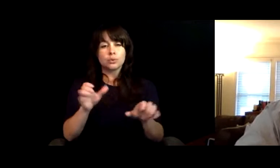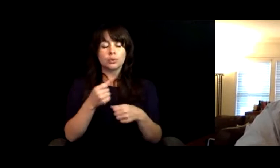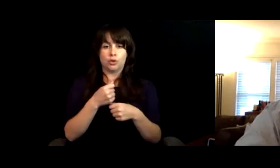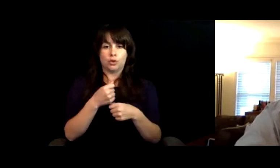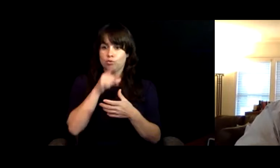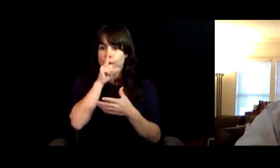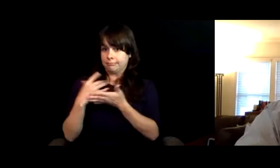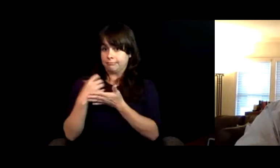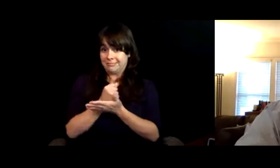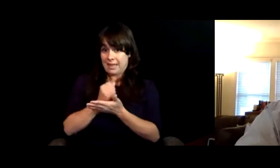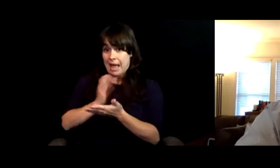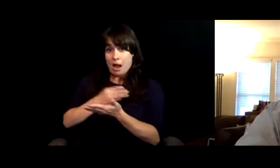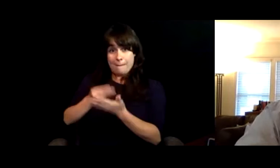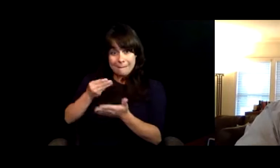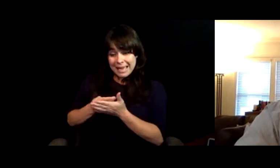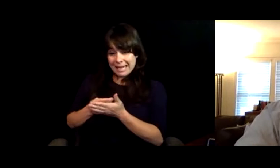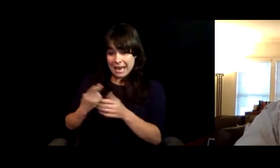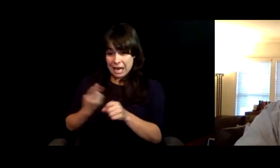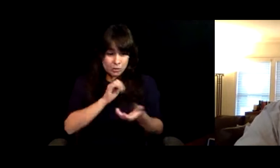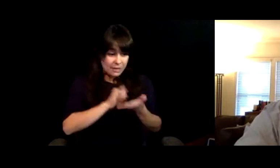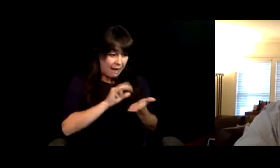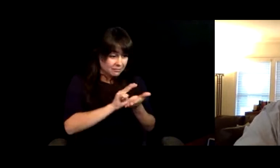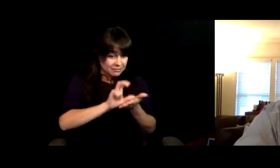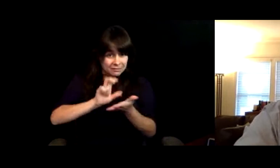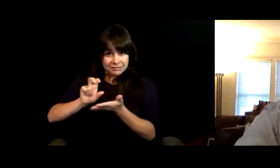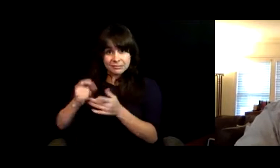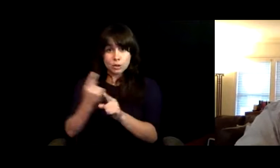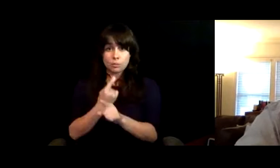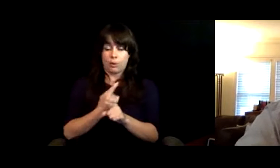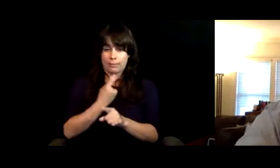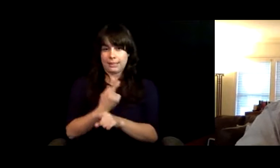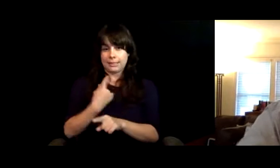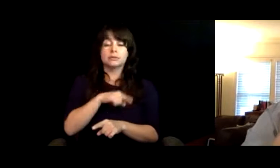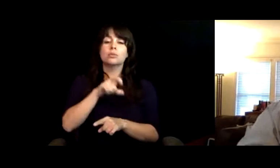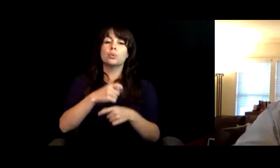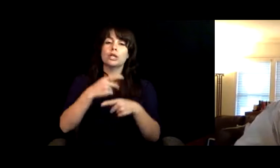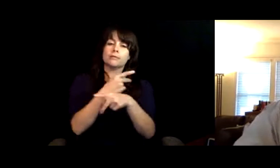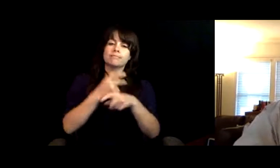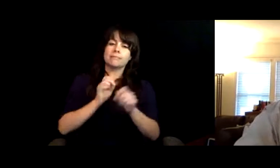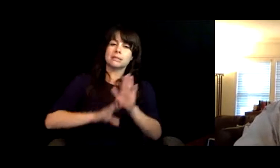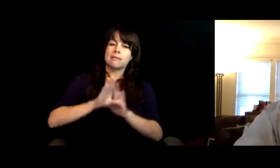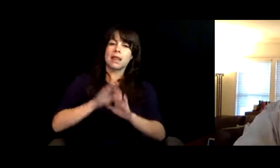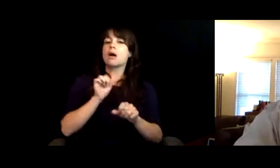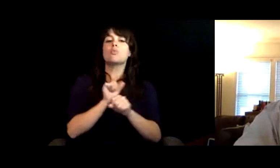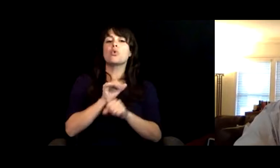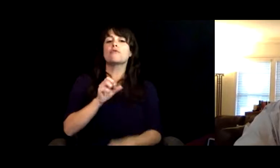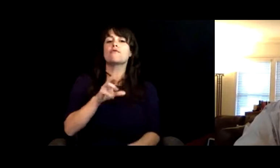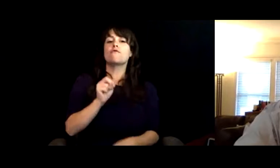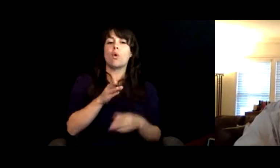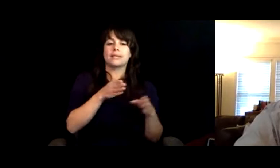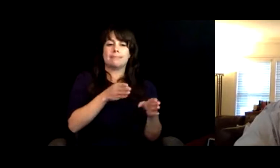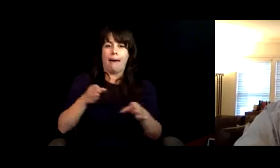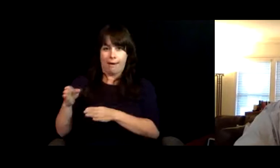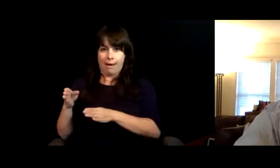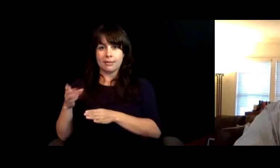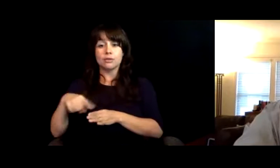money we make, and we need to develop pathways, workforce pathways for people who want to be in this human